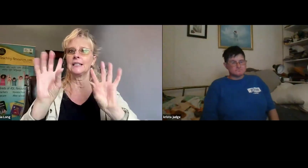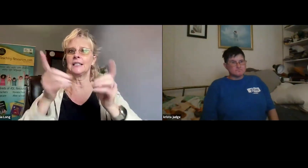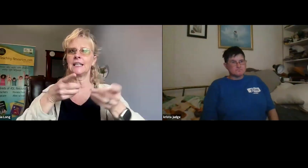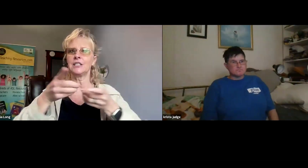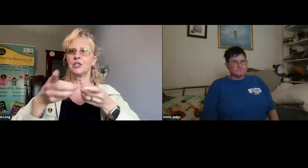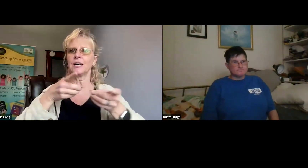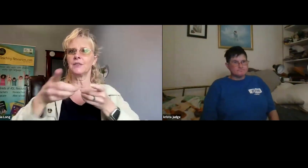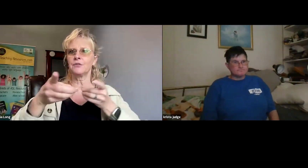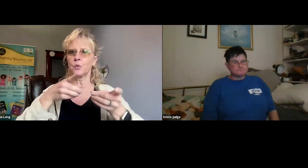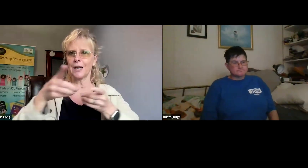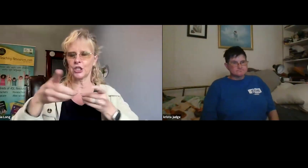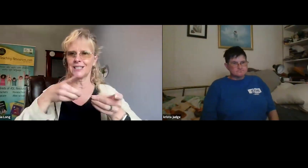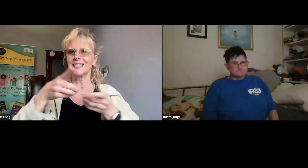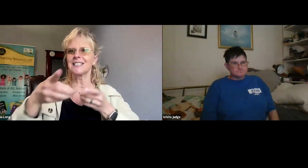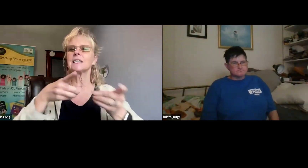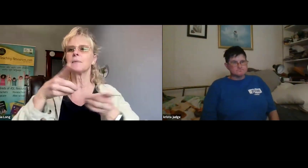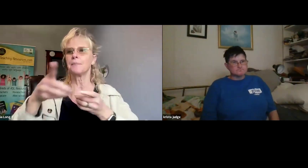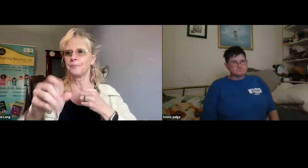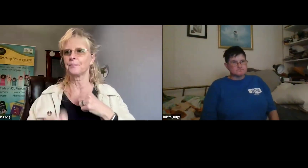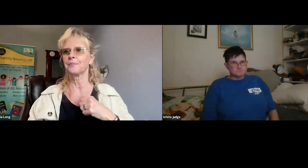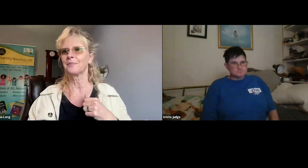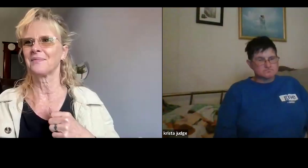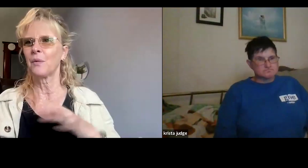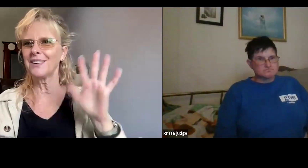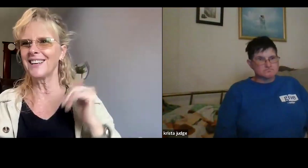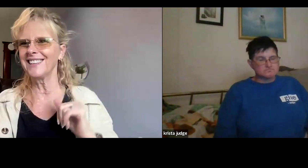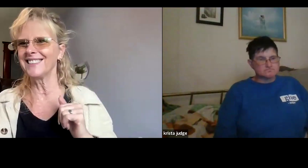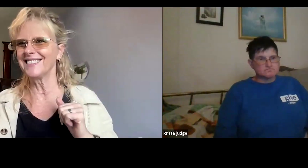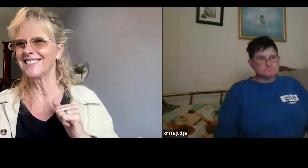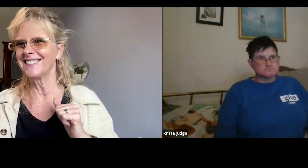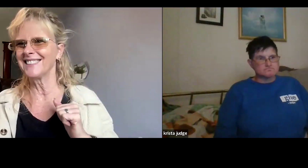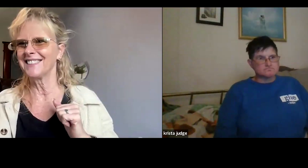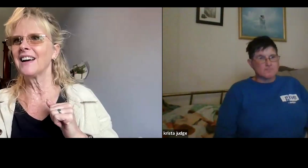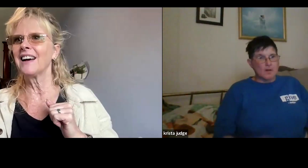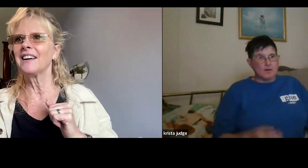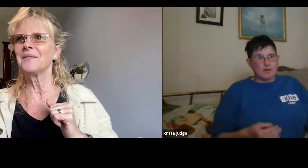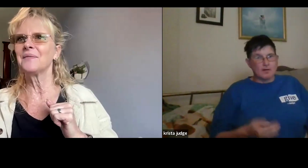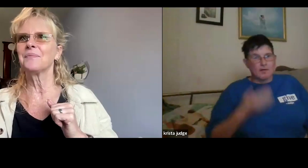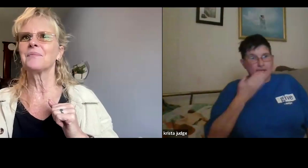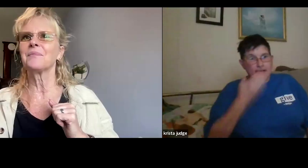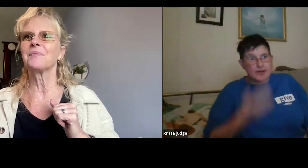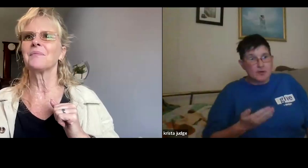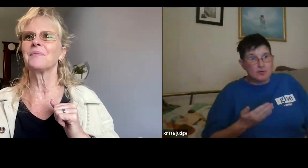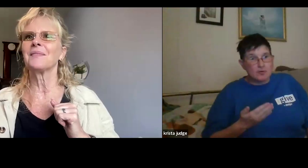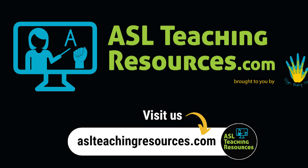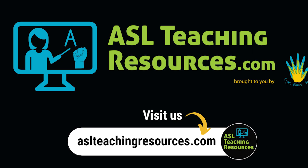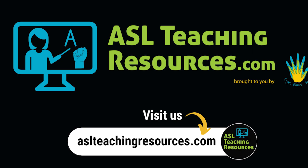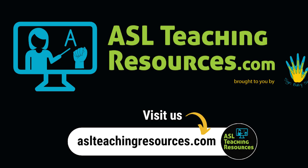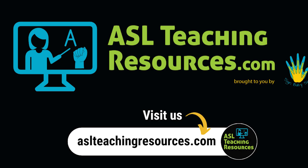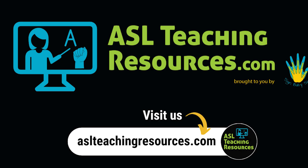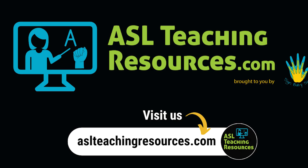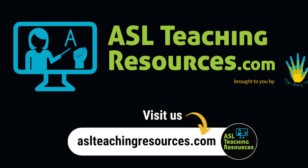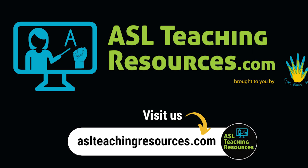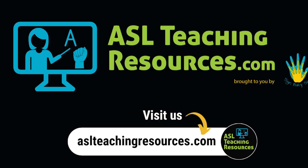directions. These, you can give directions. Well done. Thank you.